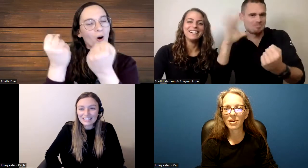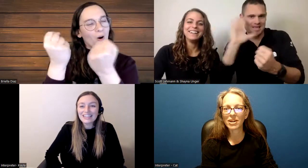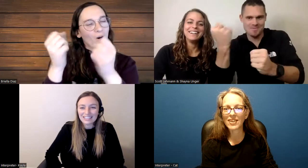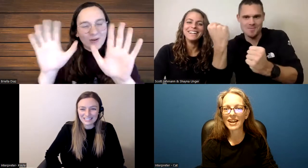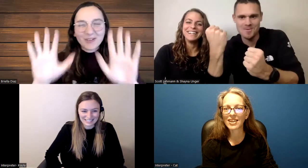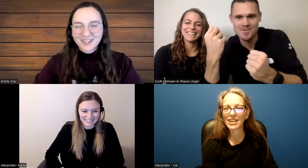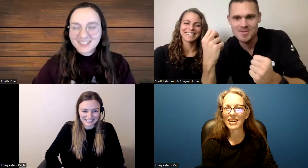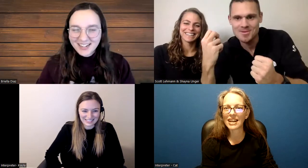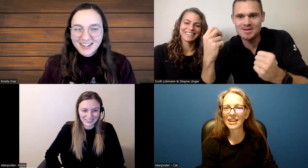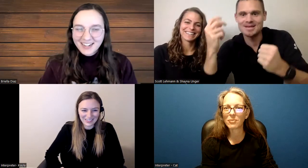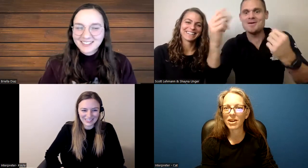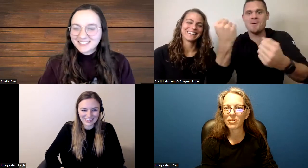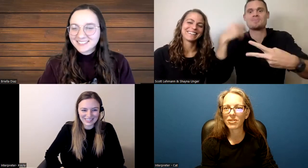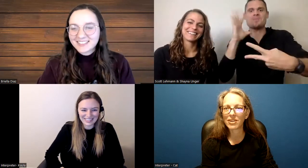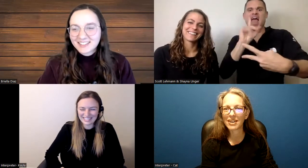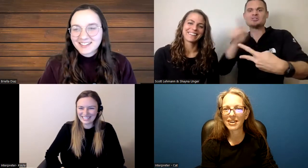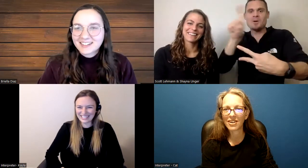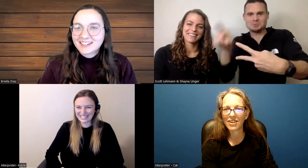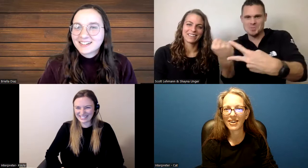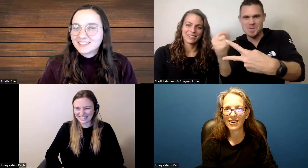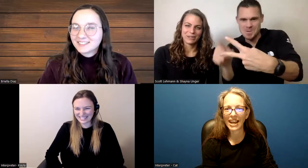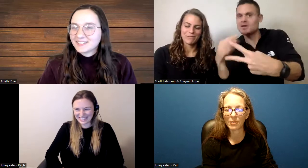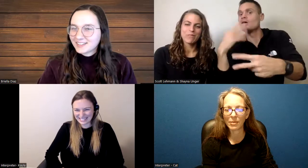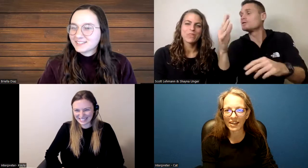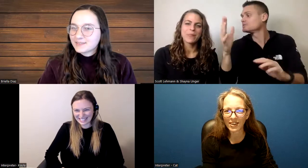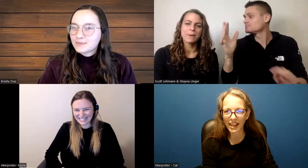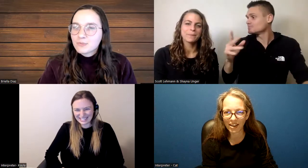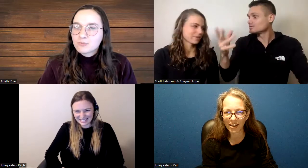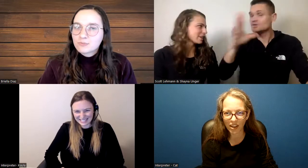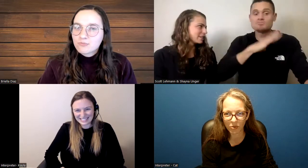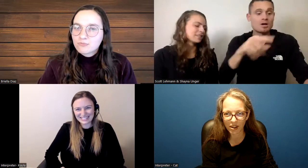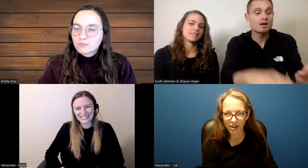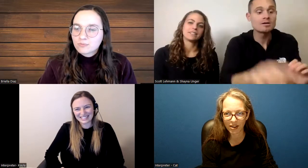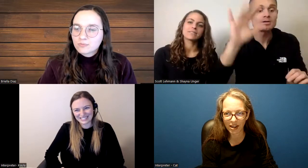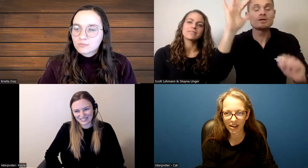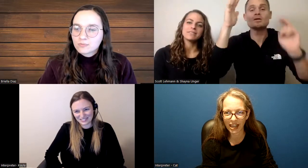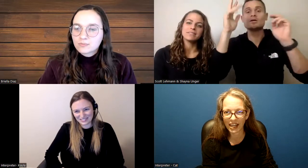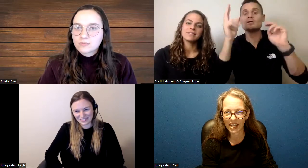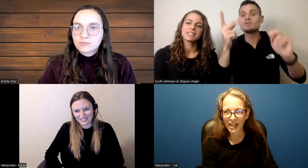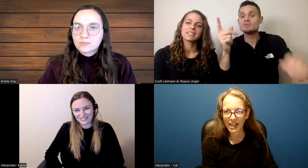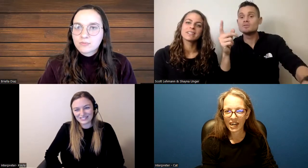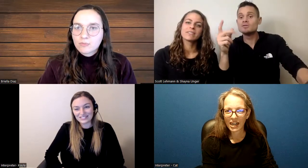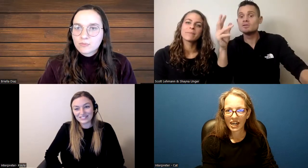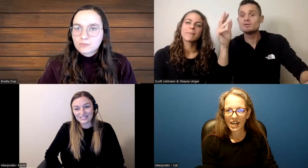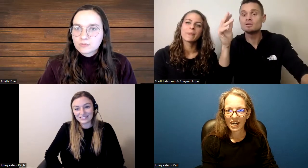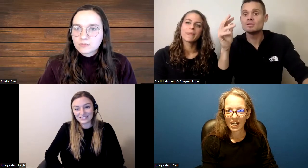Oh, somebody's asking the next mountain. Hold on. Okay, let me answer that one. Okay.